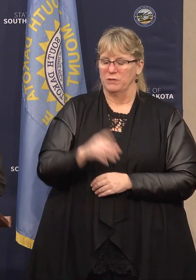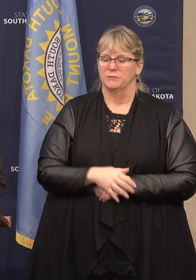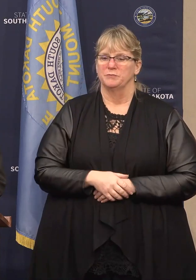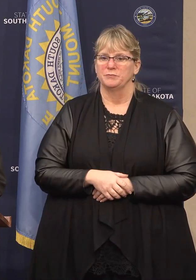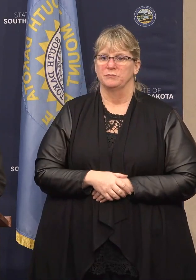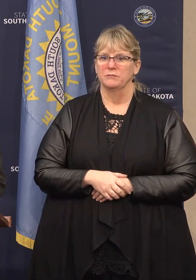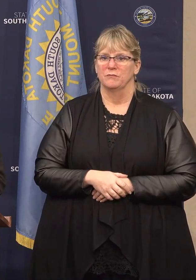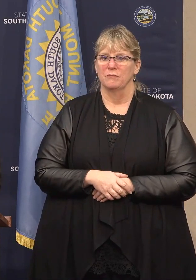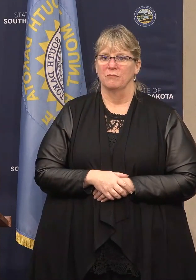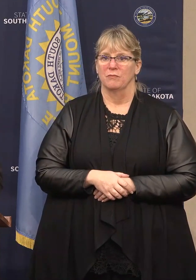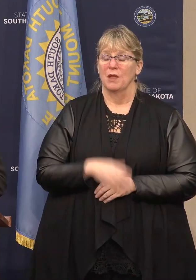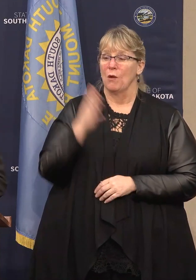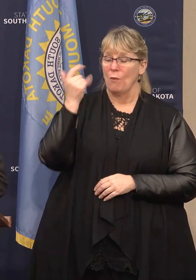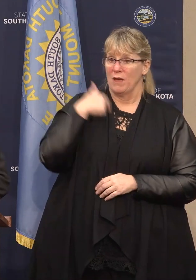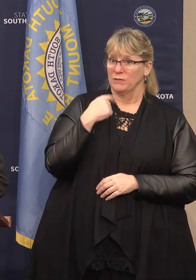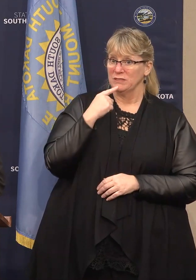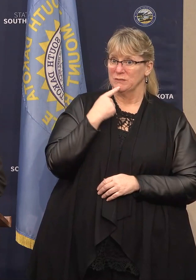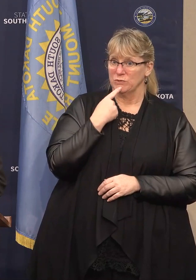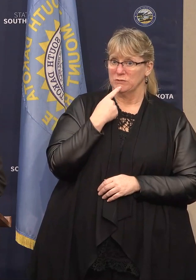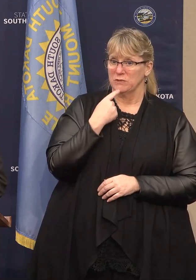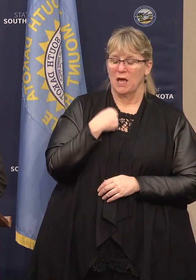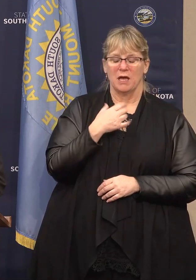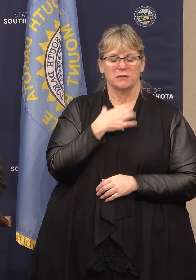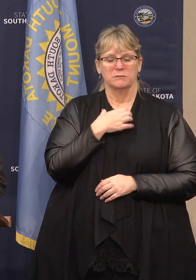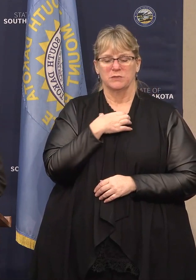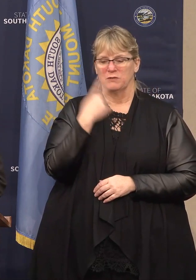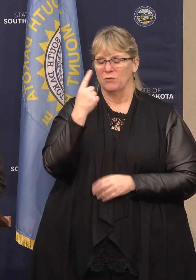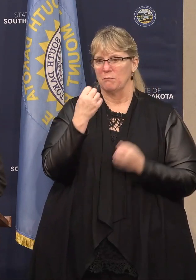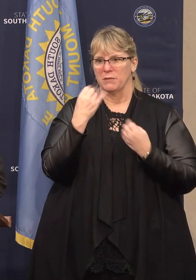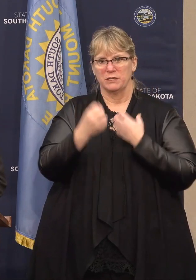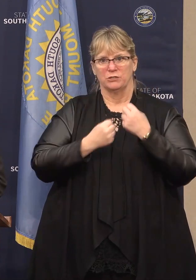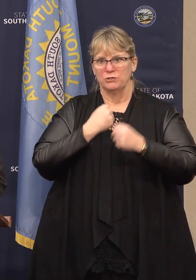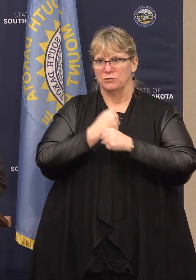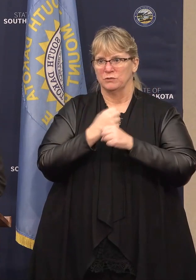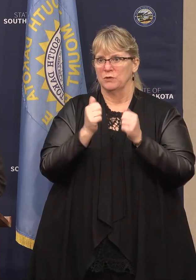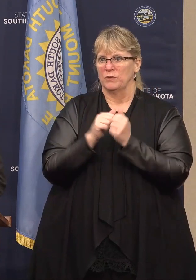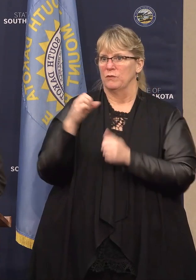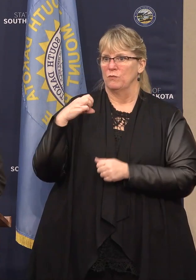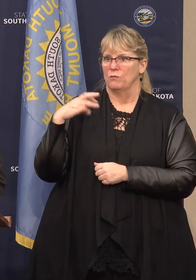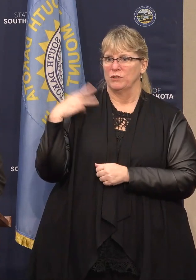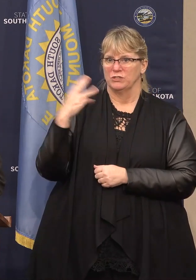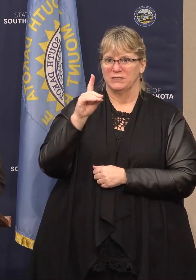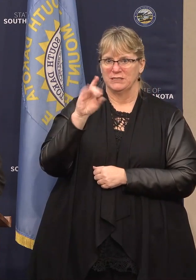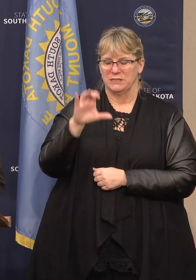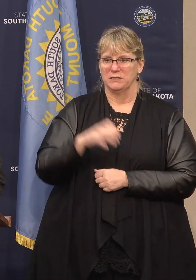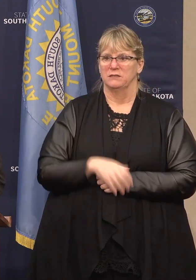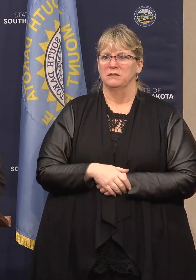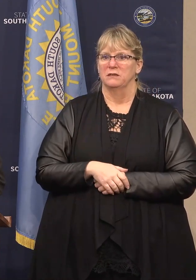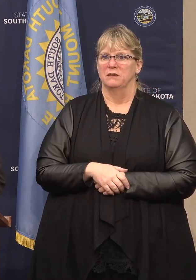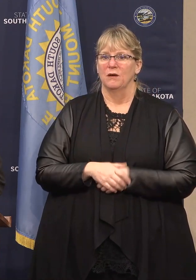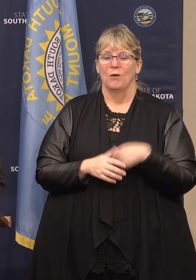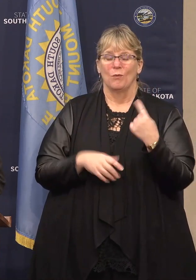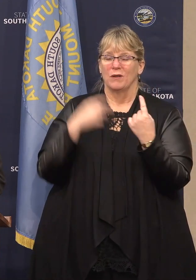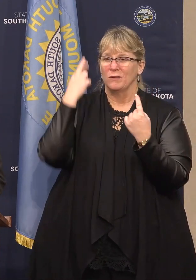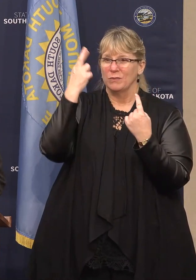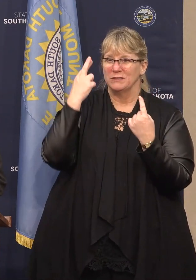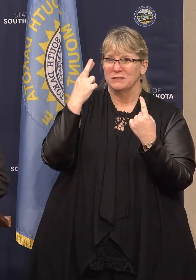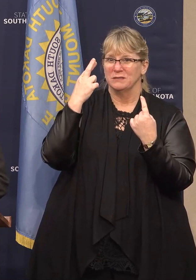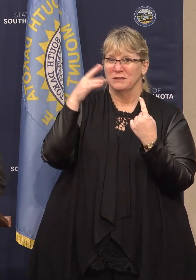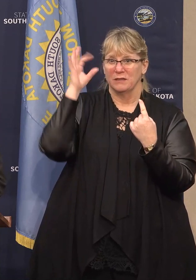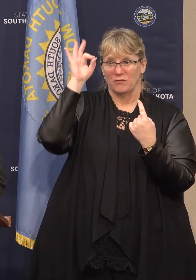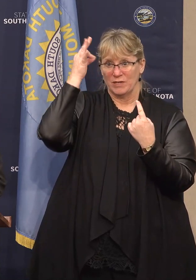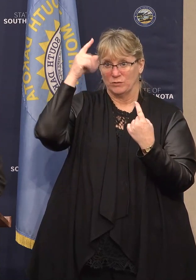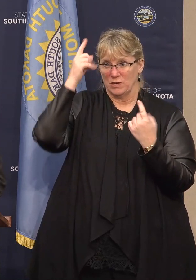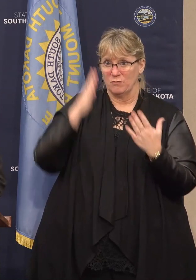was disappointed is because that's one of the things I complained about for so many years about Washington, D.C. One of the reasons that our federal government is a mess